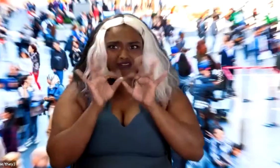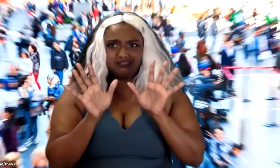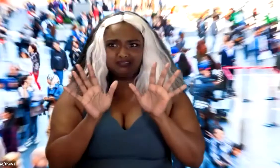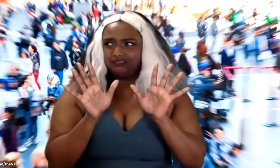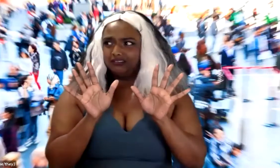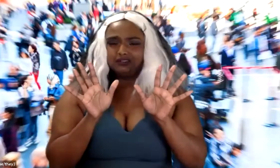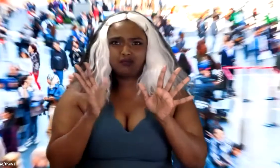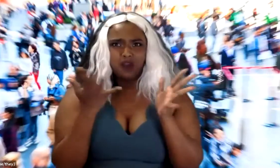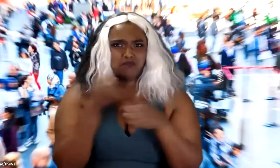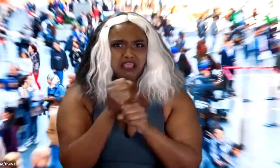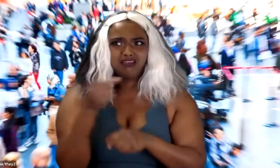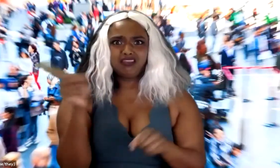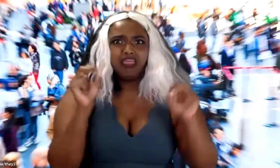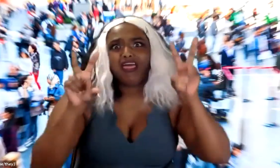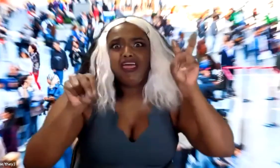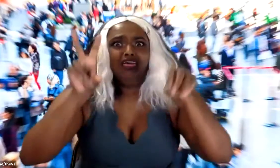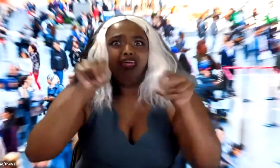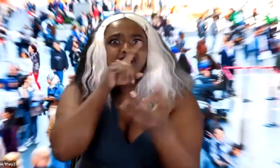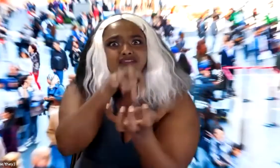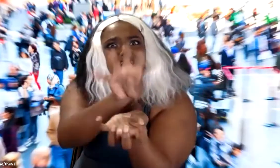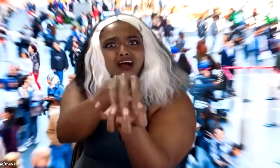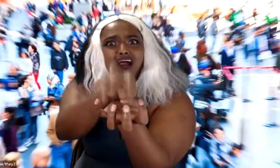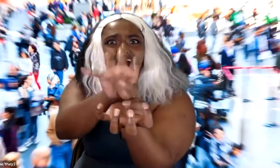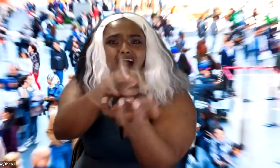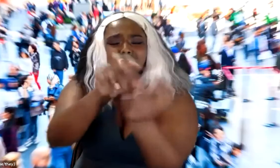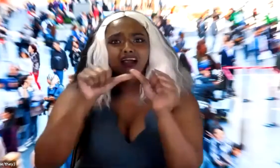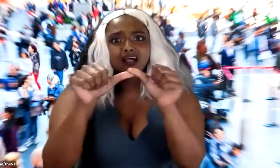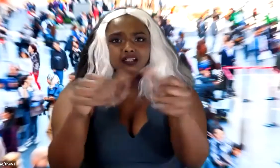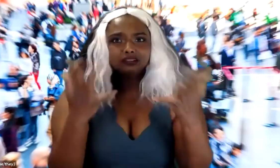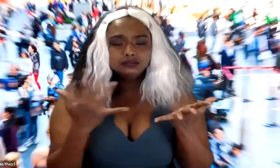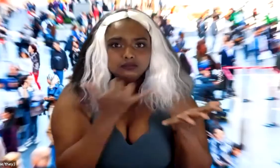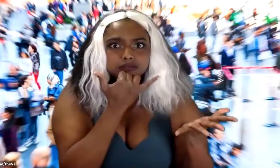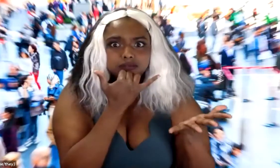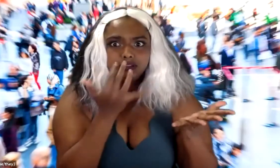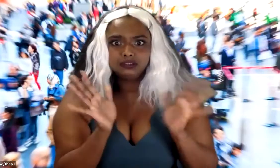What can be so important? What is happening that demands this constant?